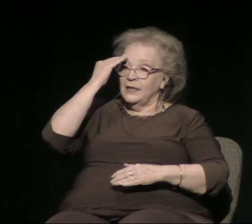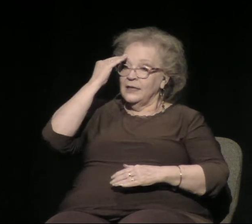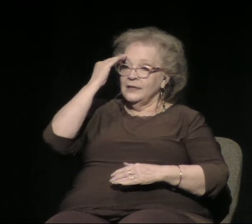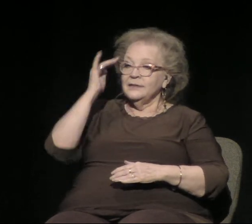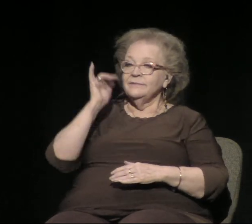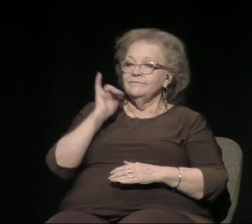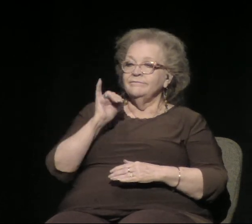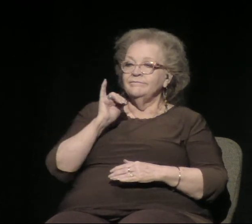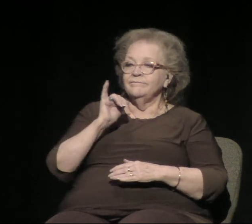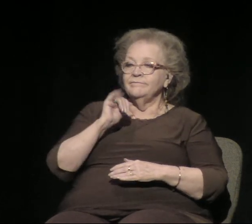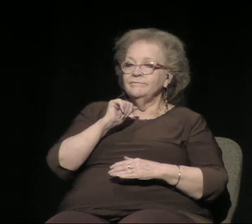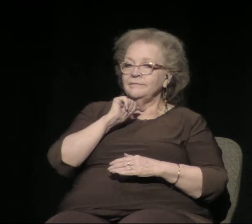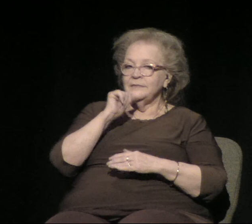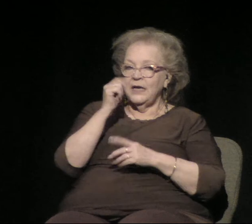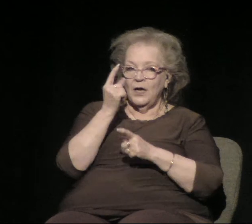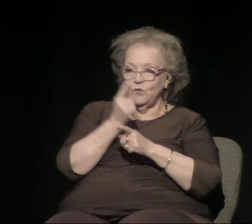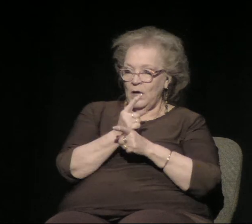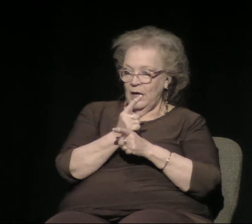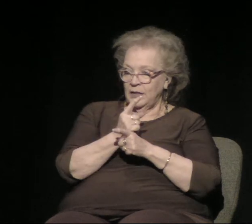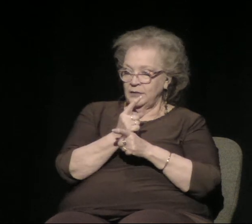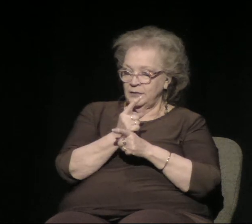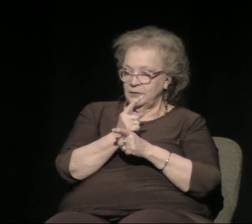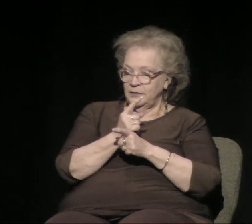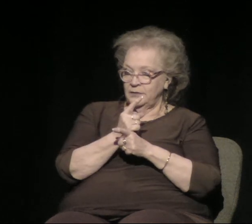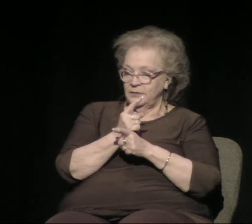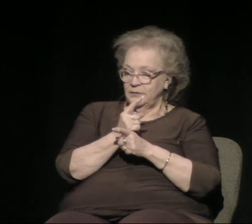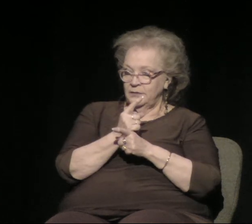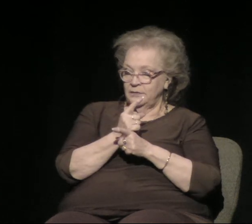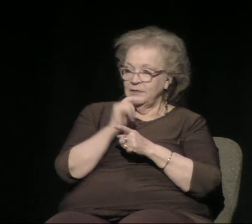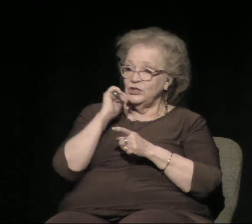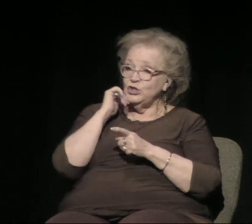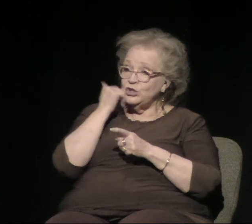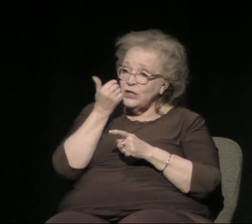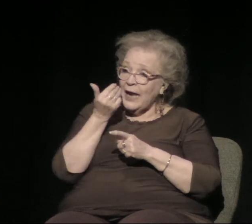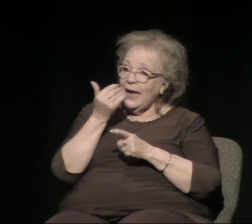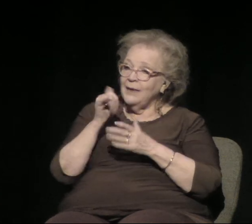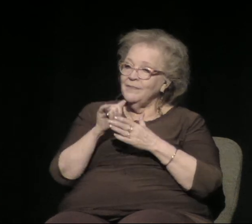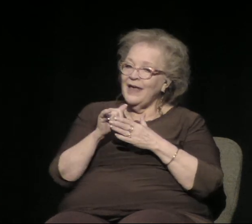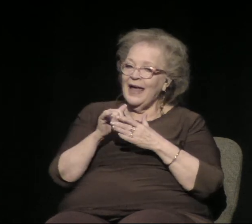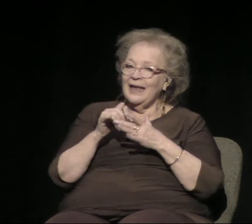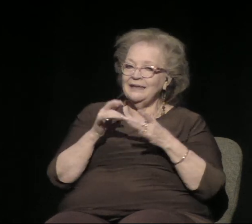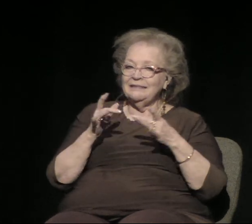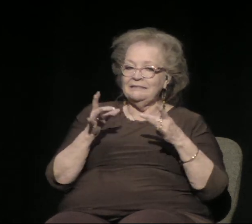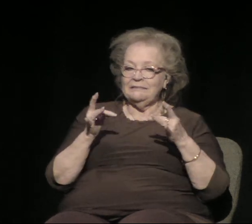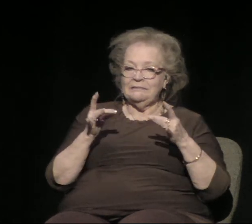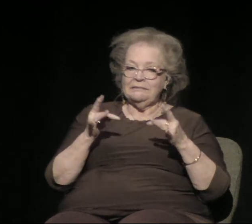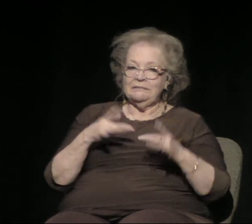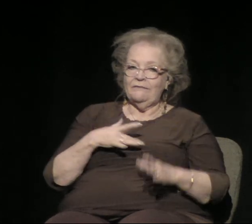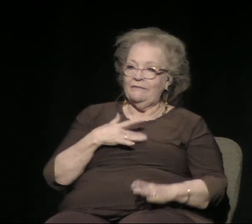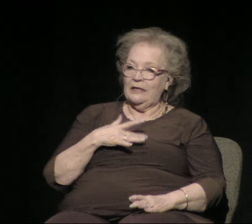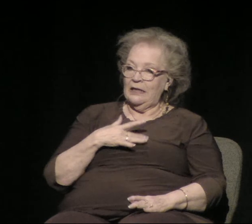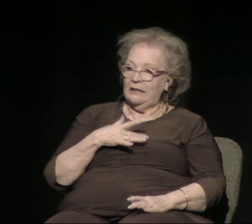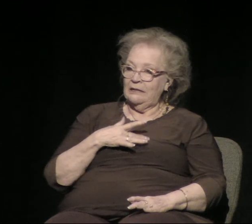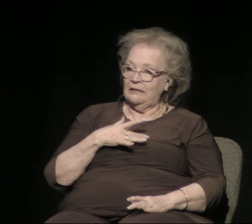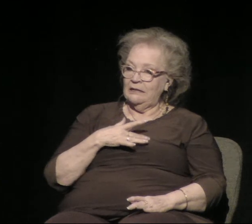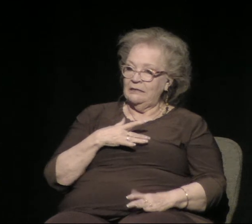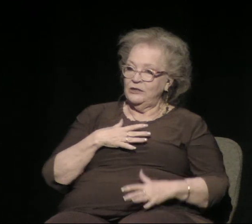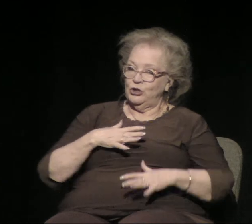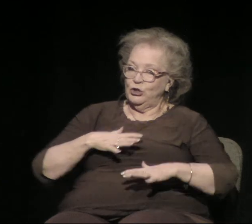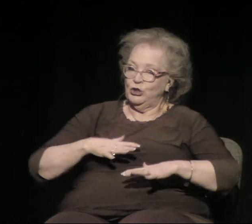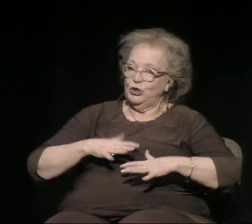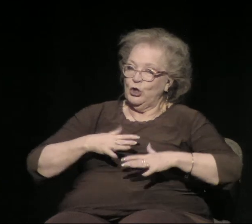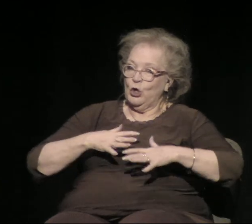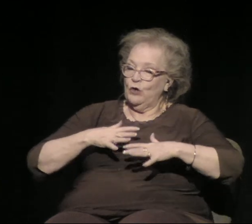that's dishonorable, sinful, or improper. So shame is that icky feeling. It's that